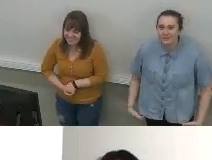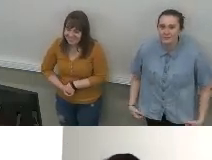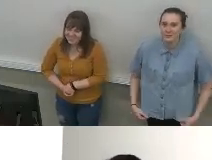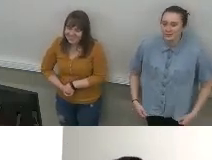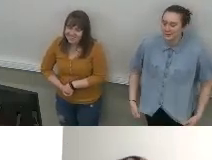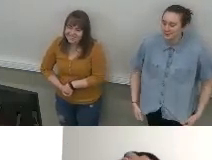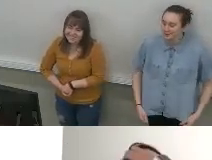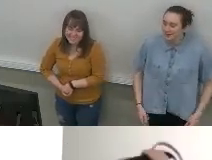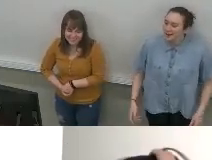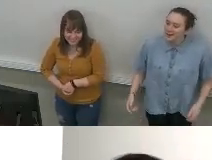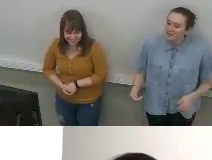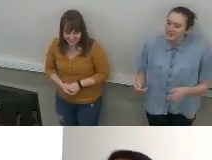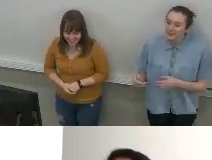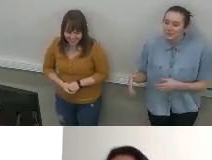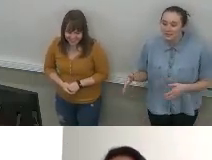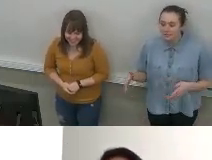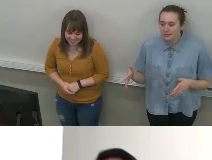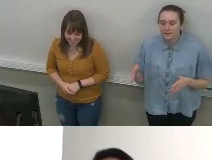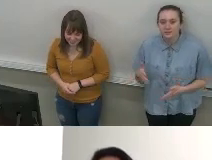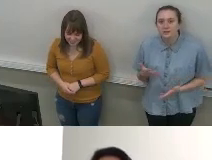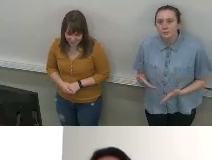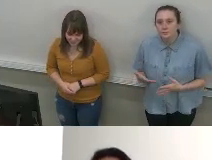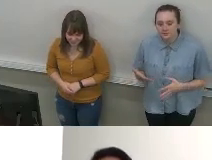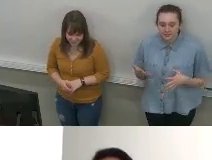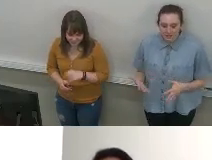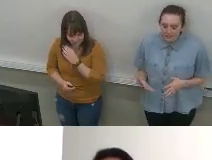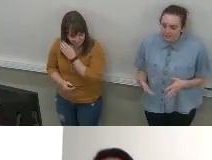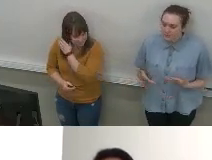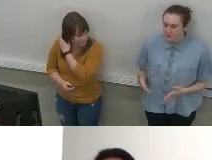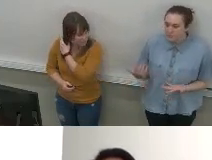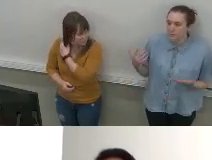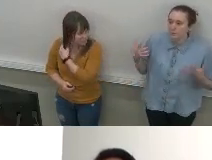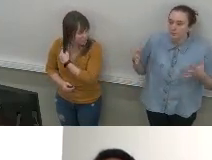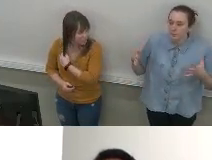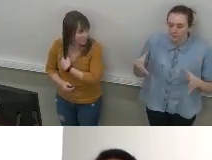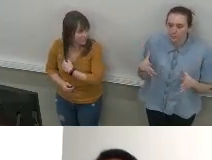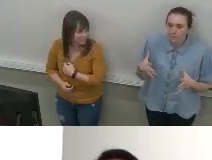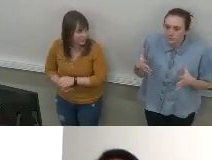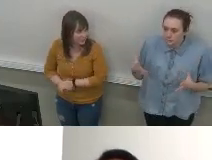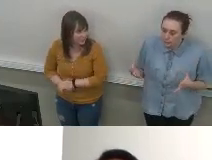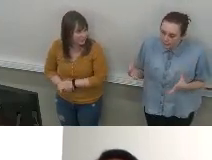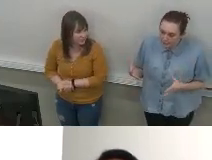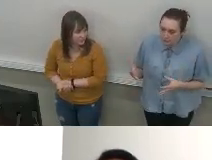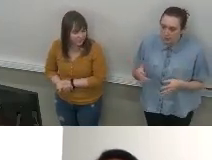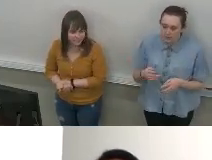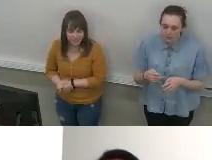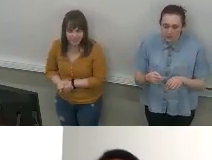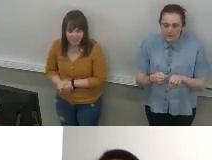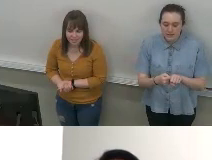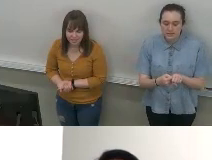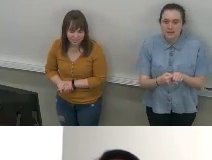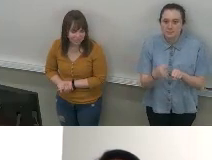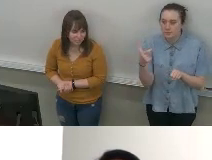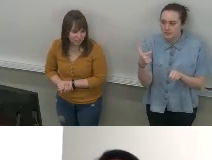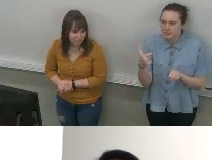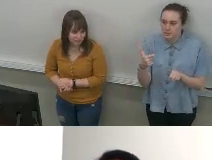different than what we were talking about. So impeachment, there's a couple different signs for impeachment, but the most notorious one